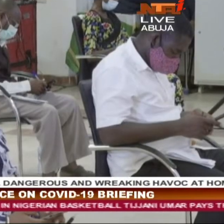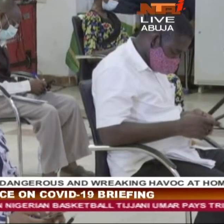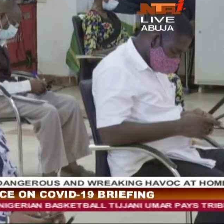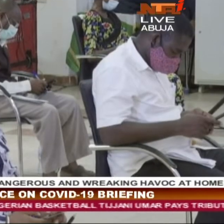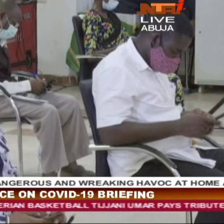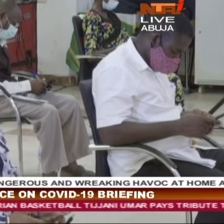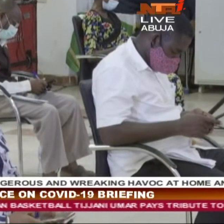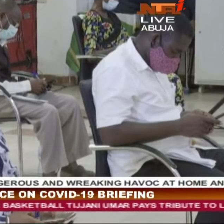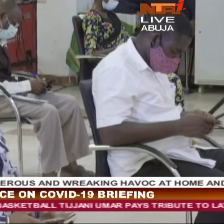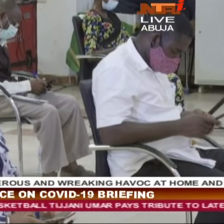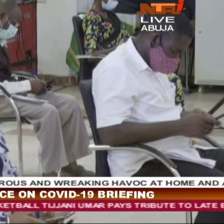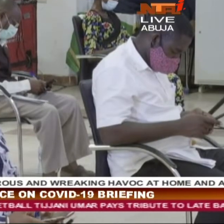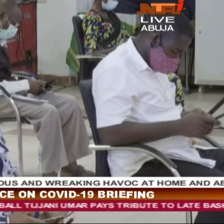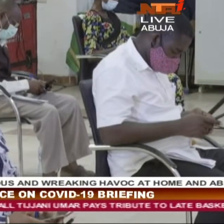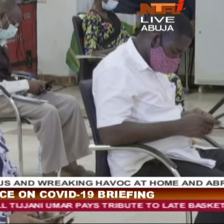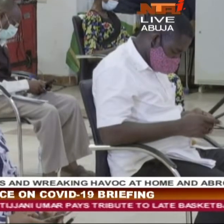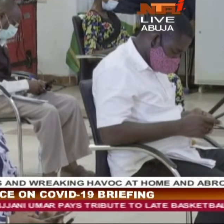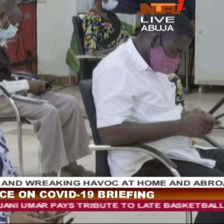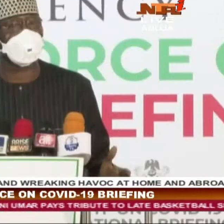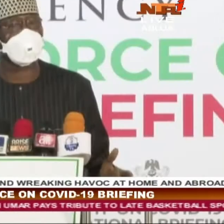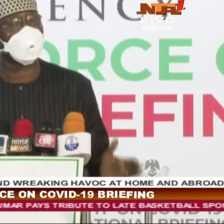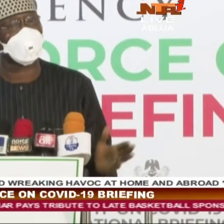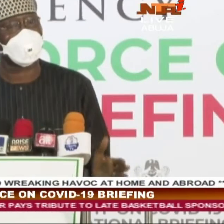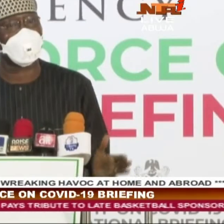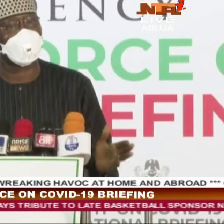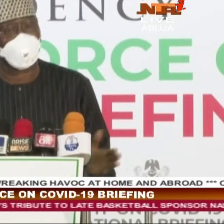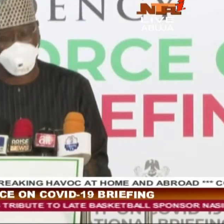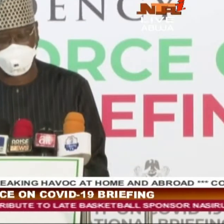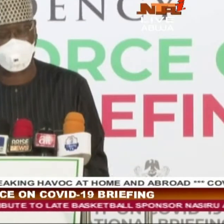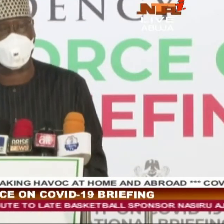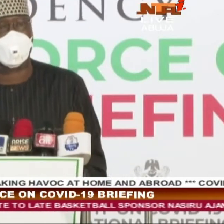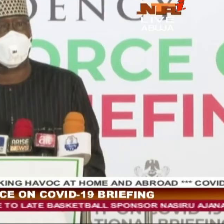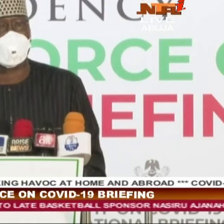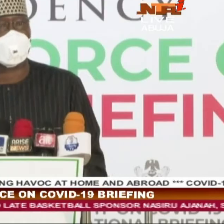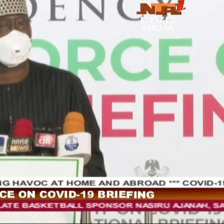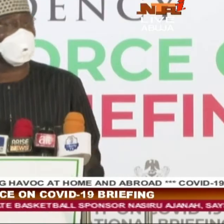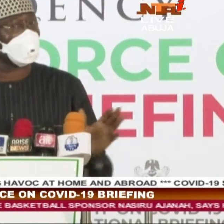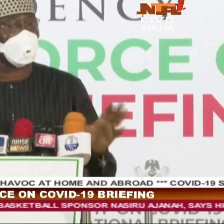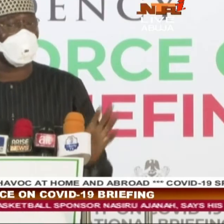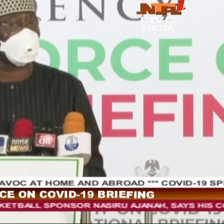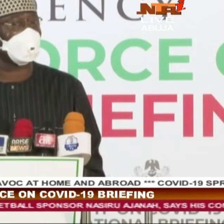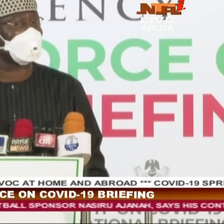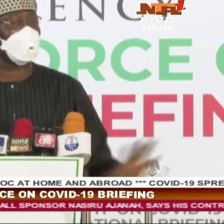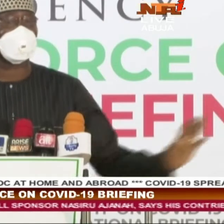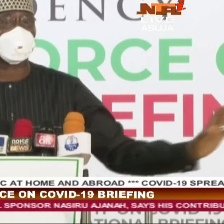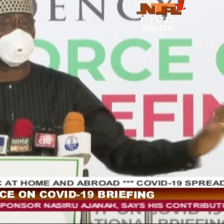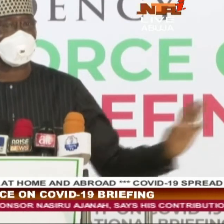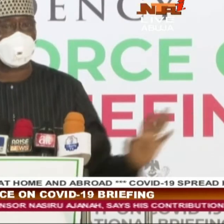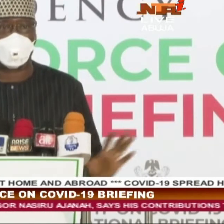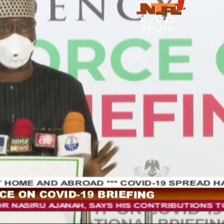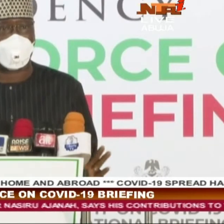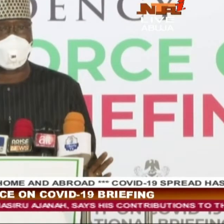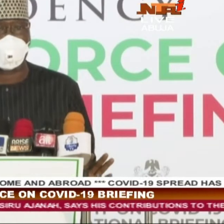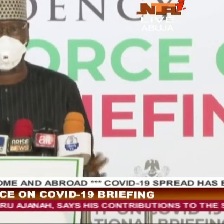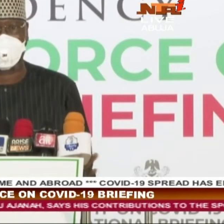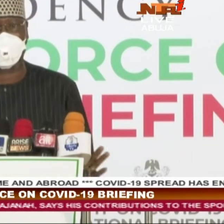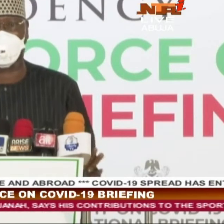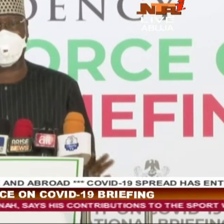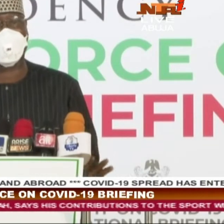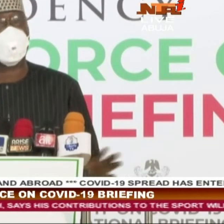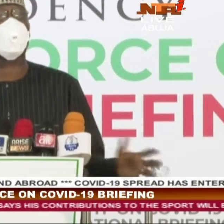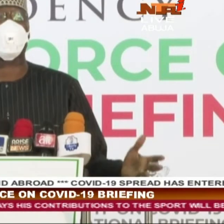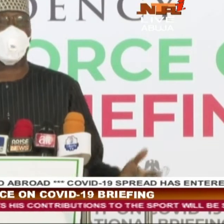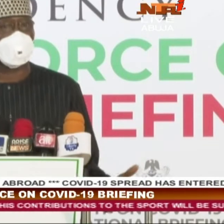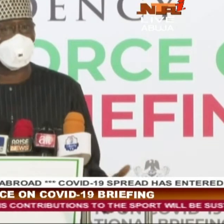of the examination? But prior to that, some of them might want to do revision, knowing fully well that in the last 3 months they have been lying. I